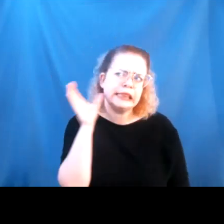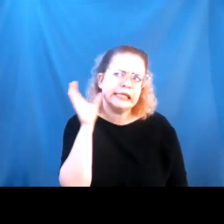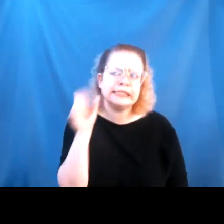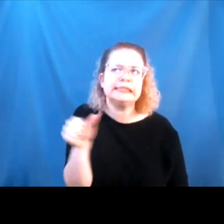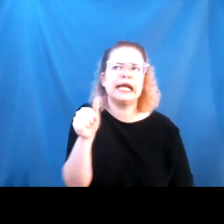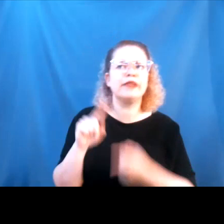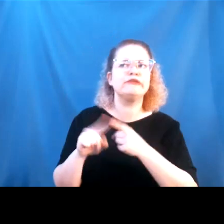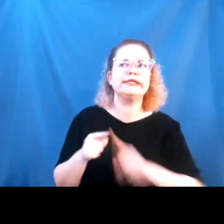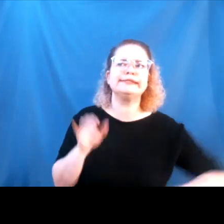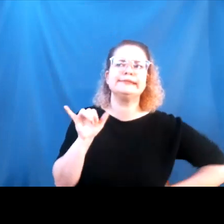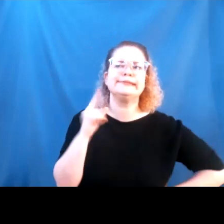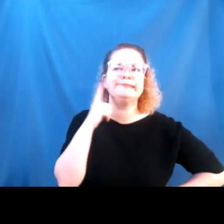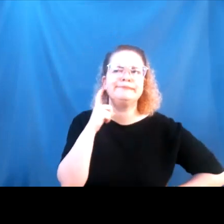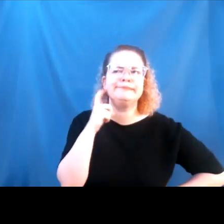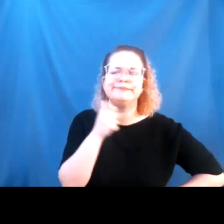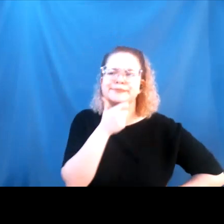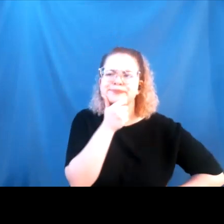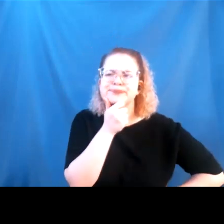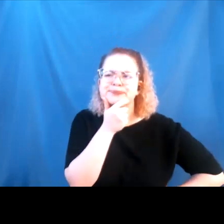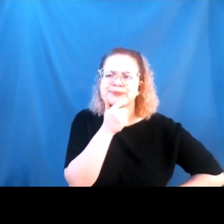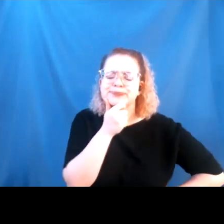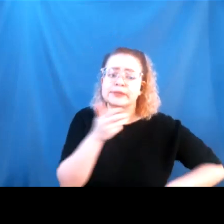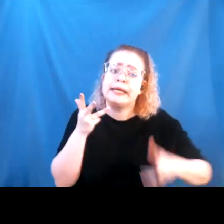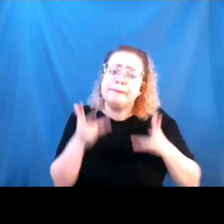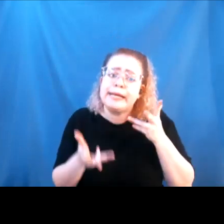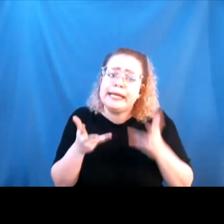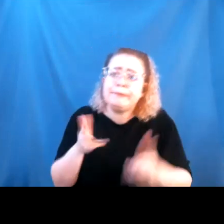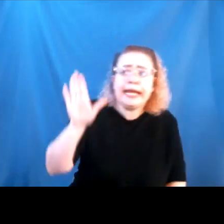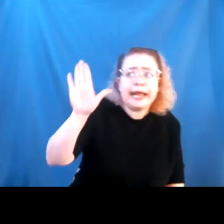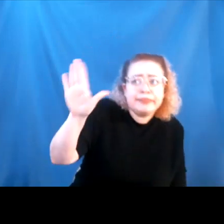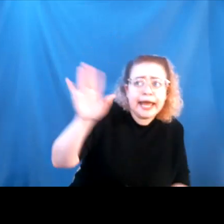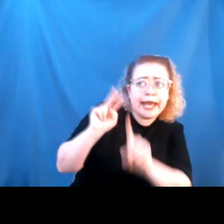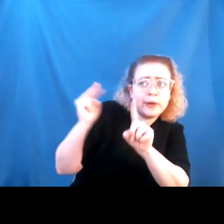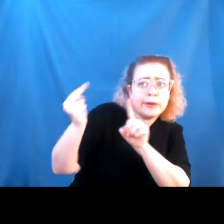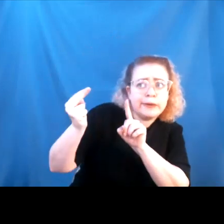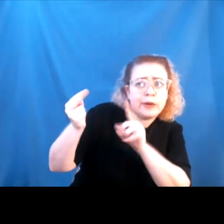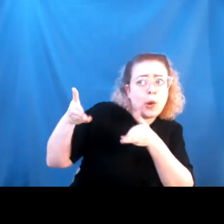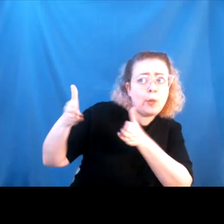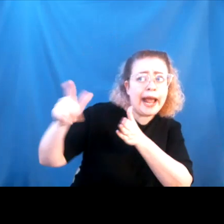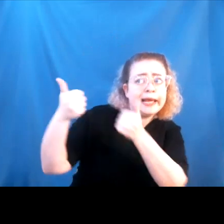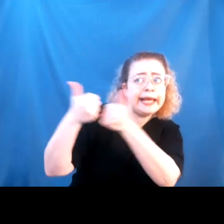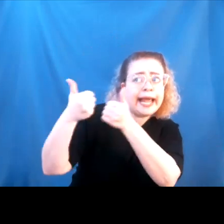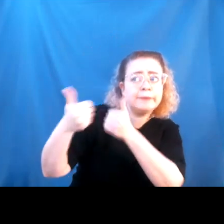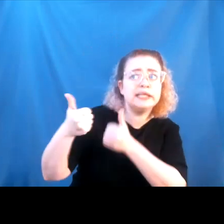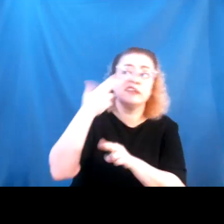Maybe their way is fun too? Sneaky fun?